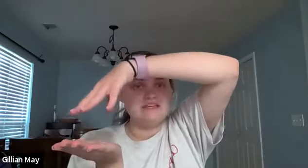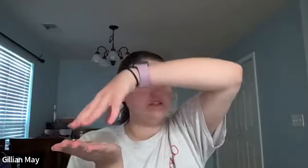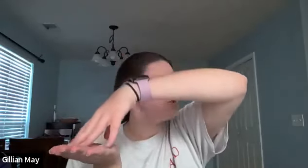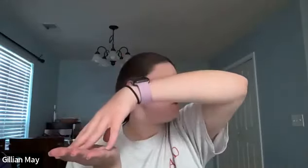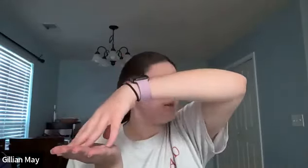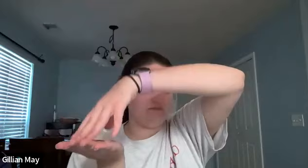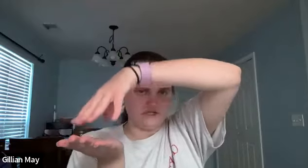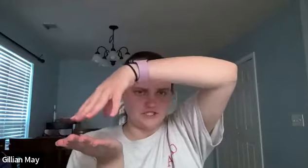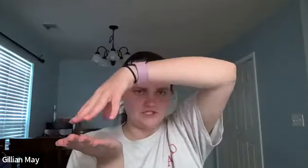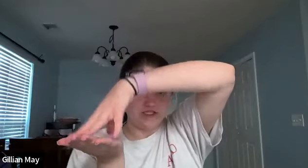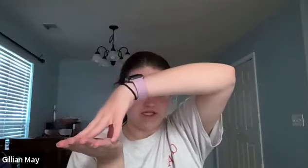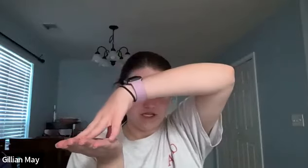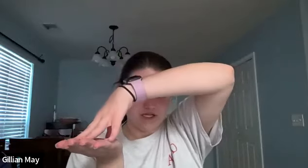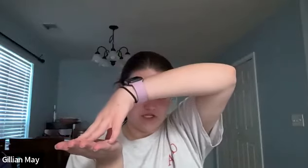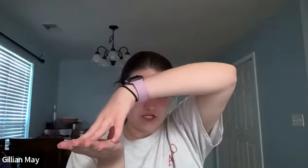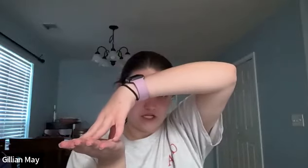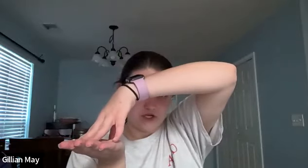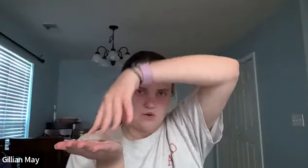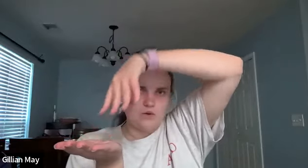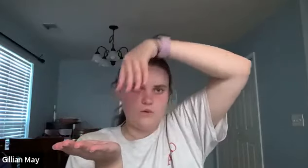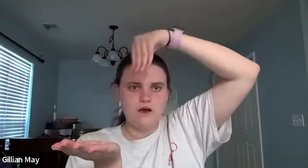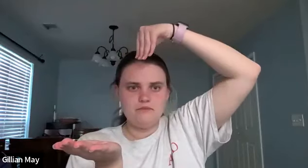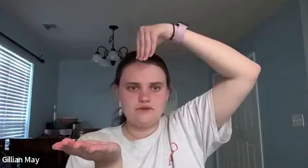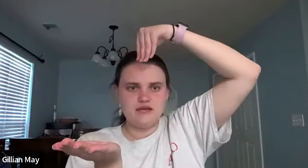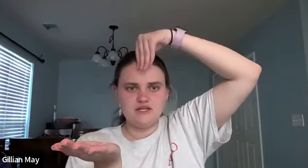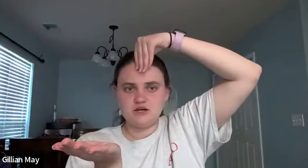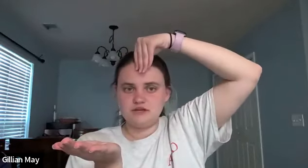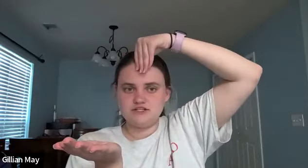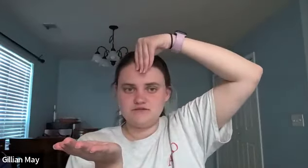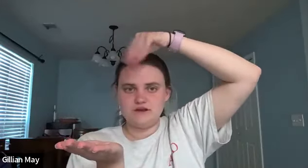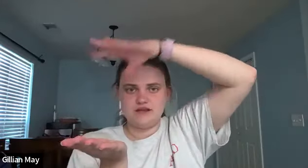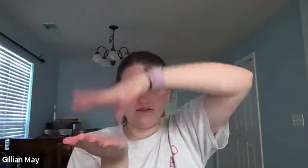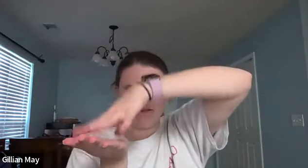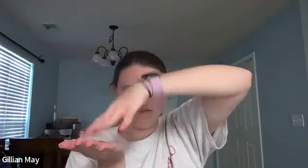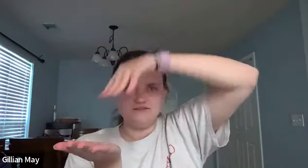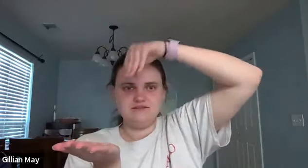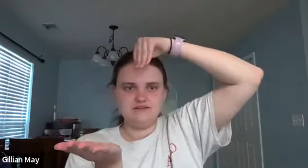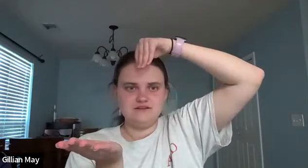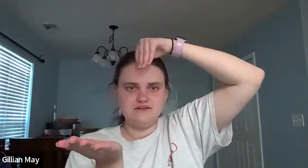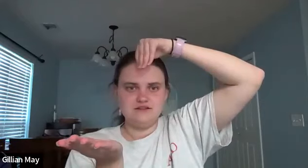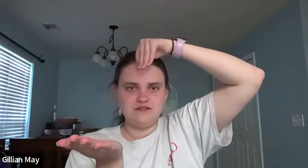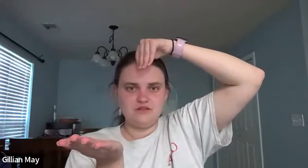think jellyfish. You're going to go up and you're going to bring it to your forehead.